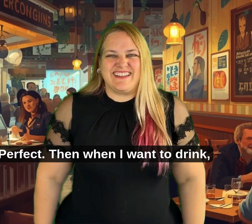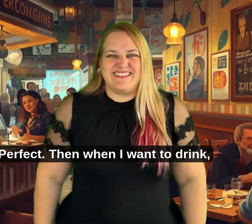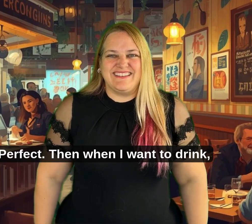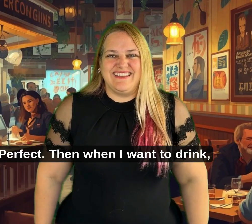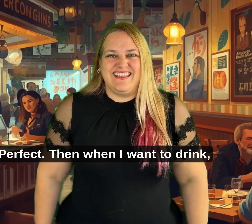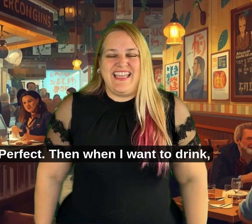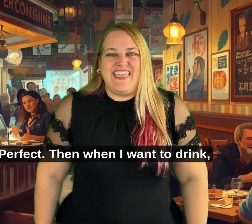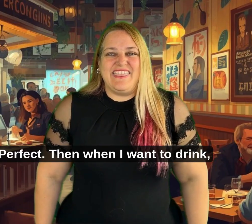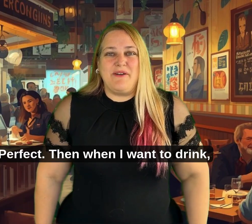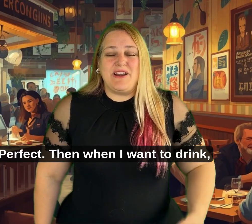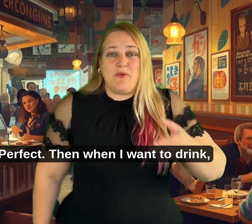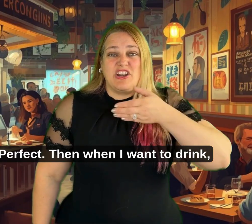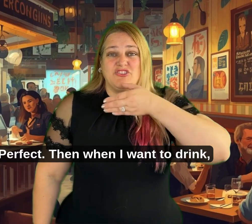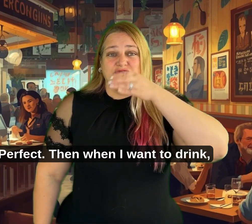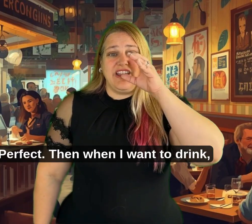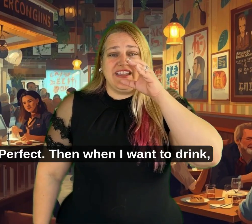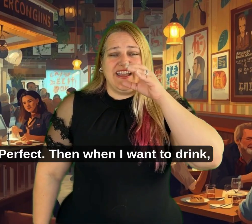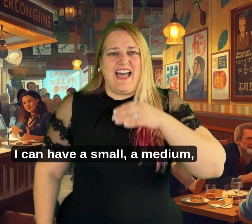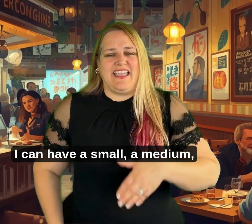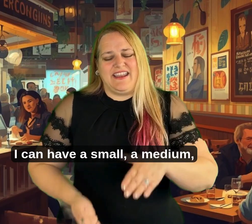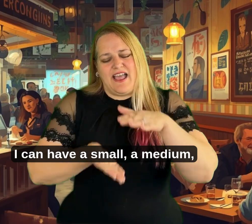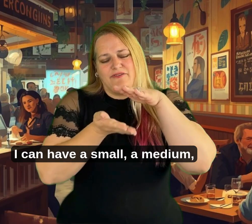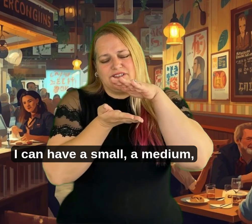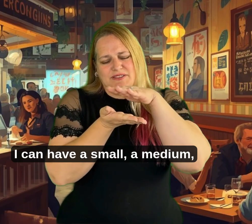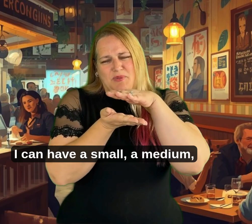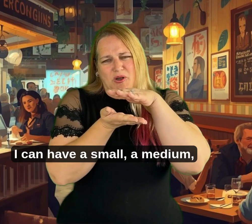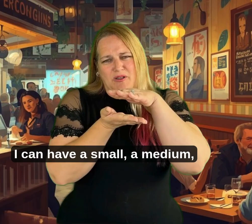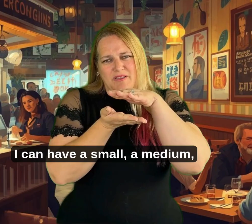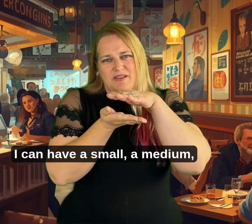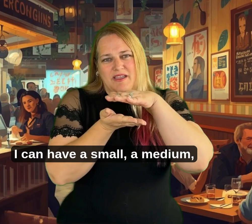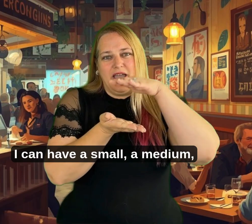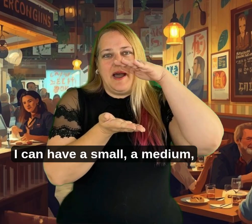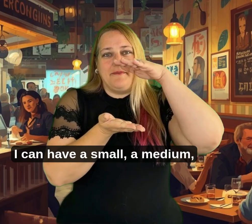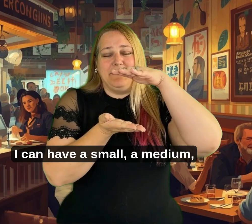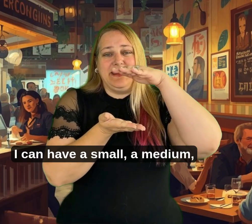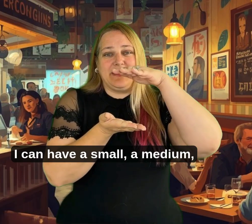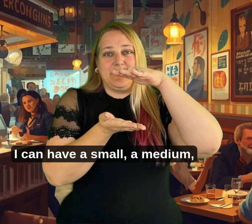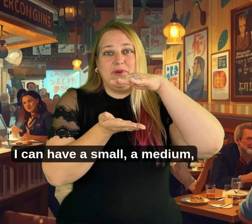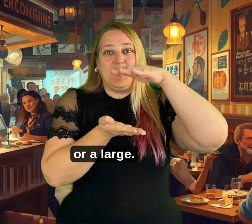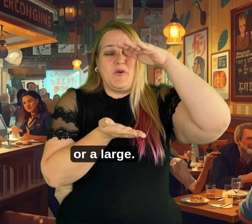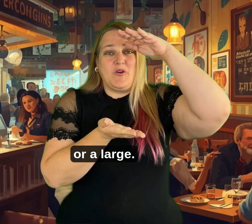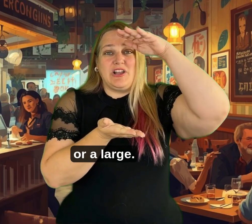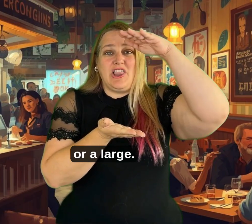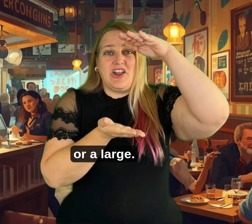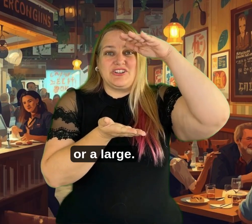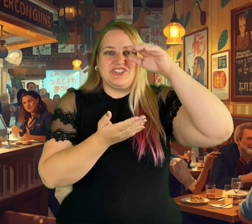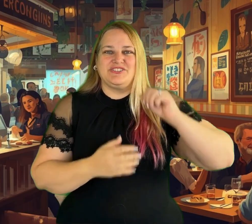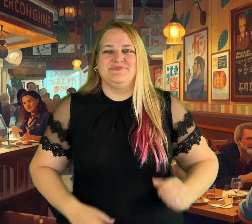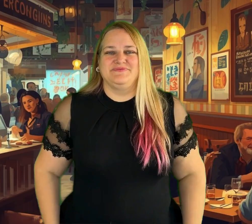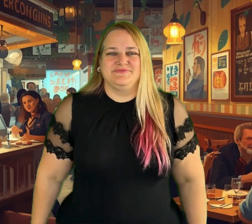Perfect. Then when I want to drink, I can have a small, a medium, or a large.